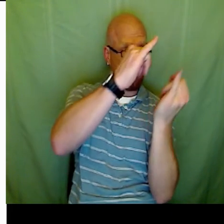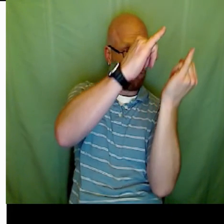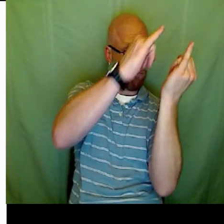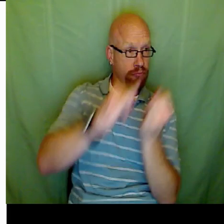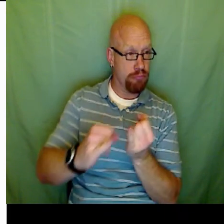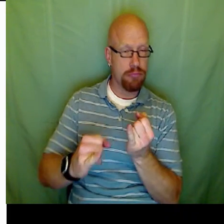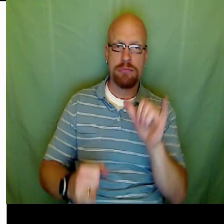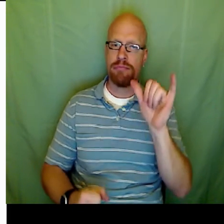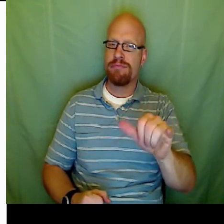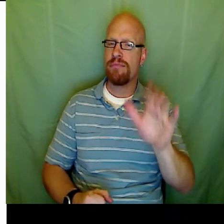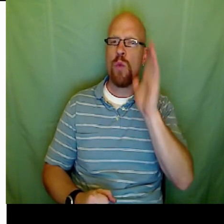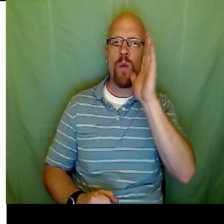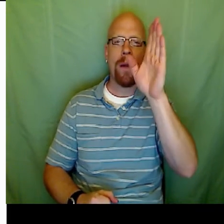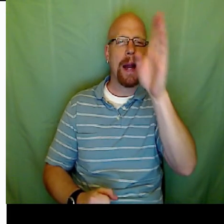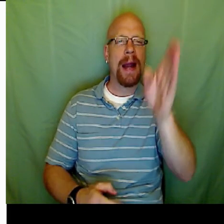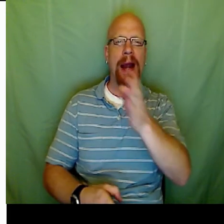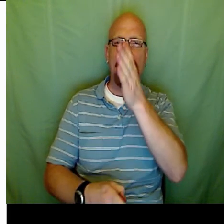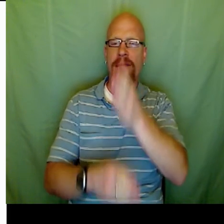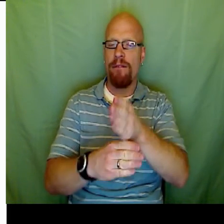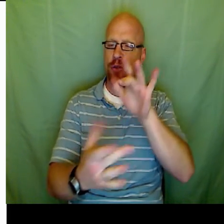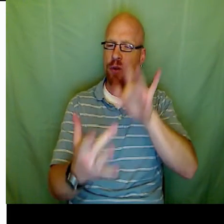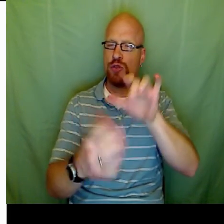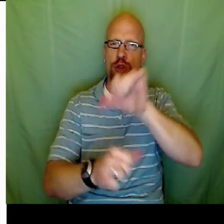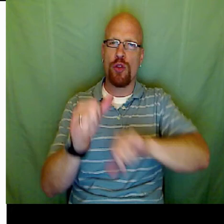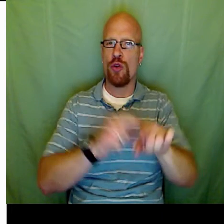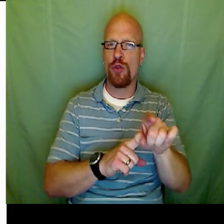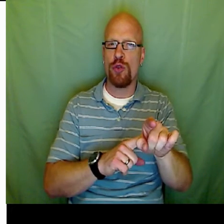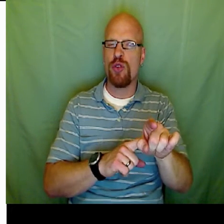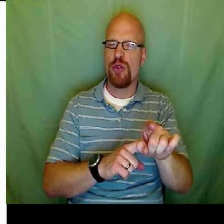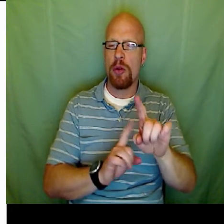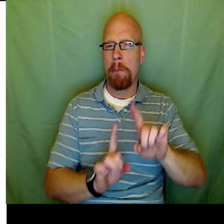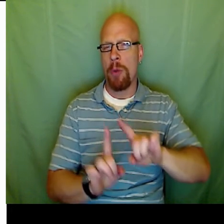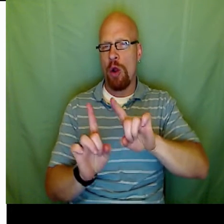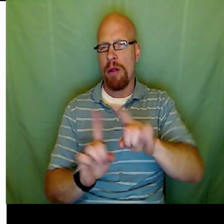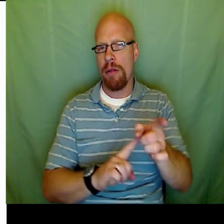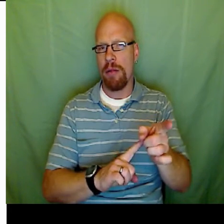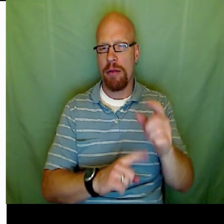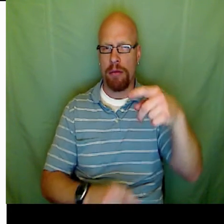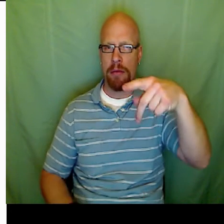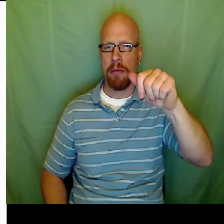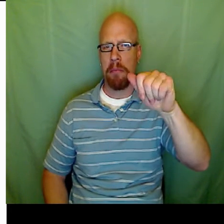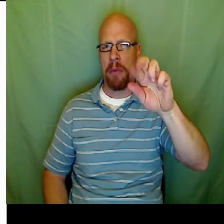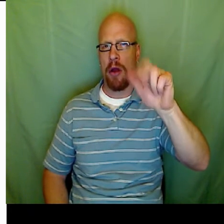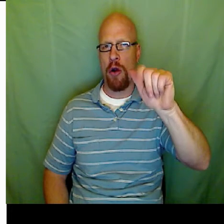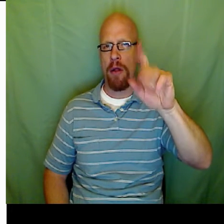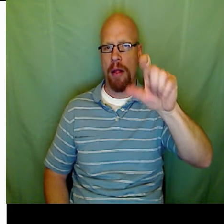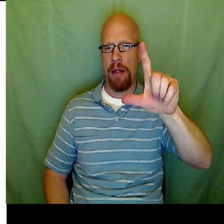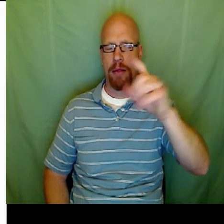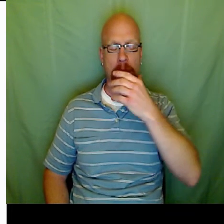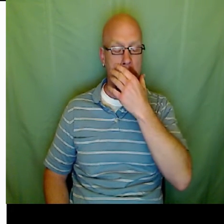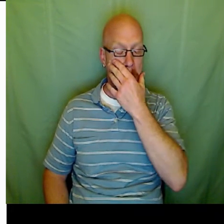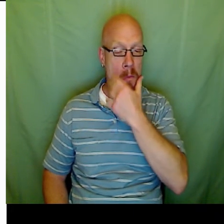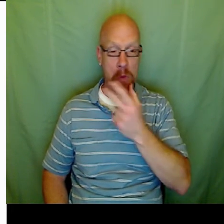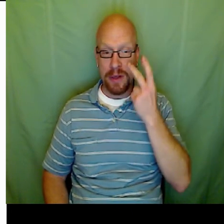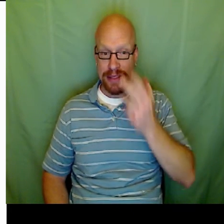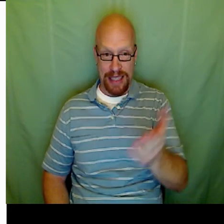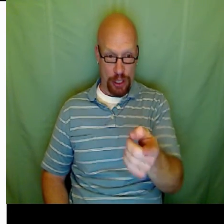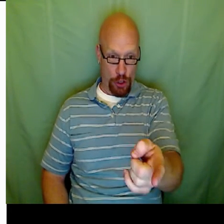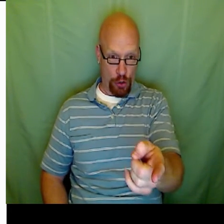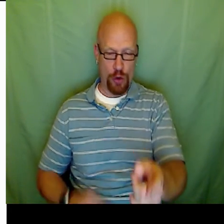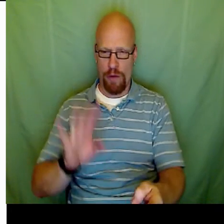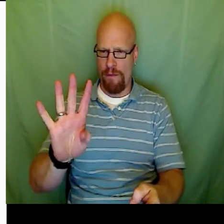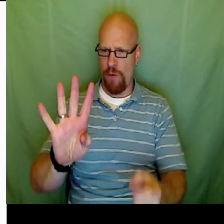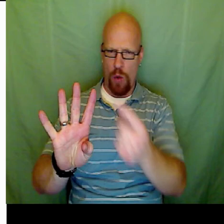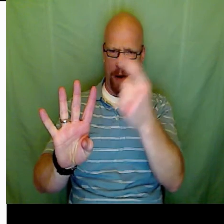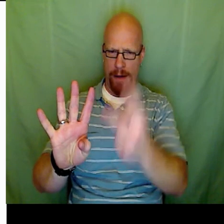we were to graph them, they would never touch and never cross. They're parallel. As we can